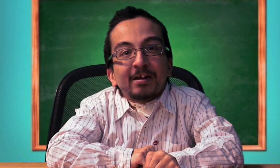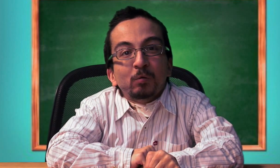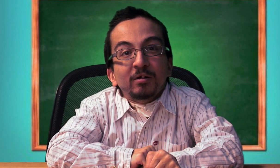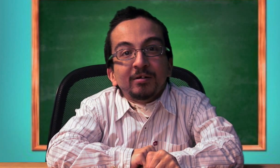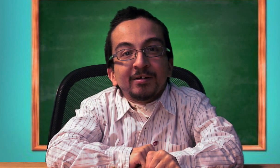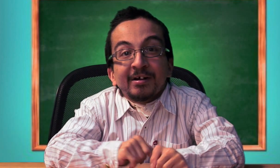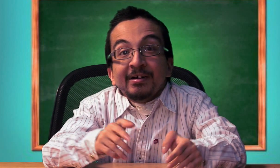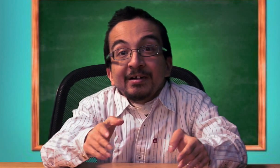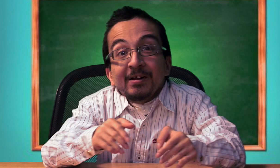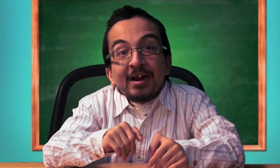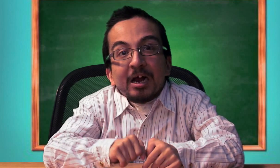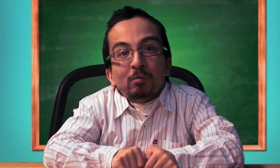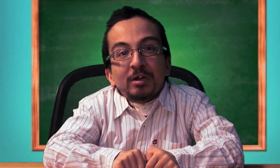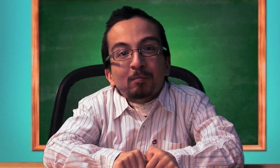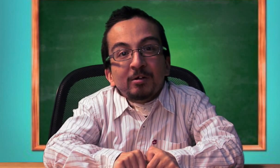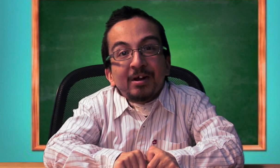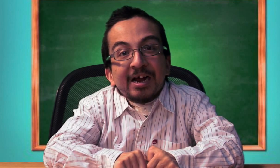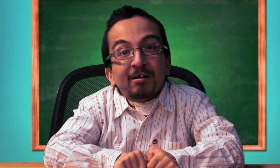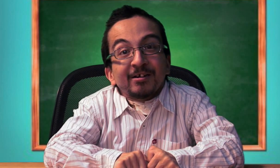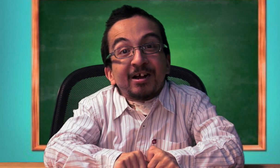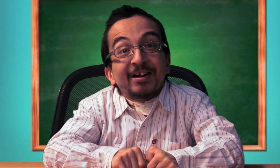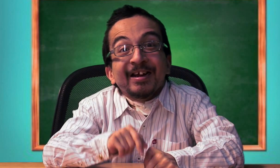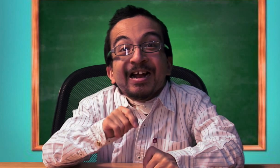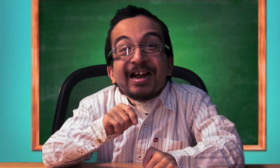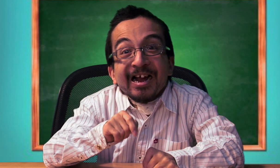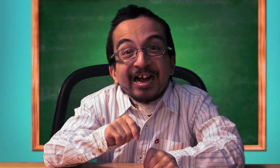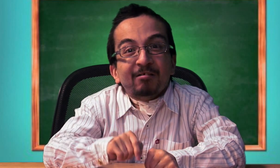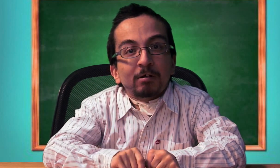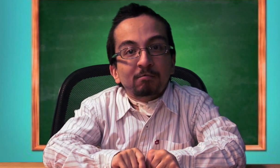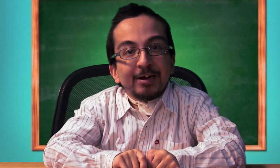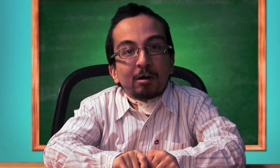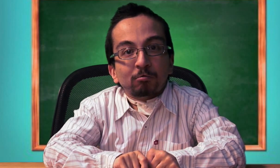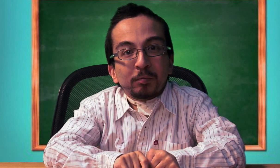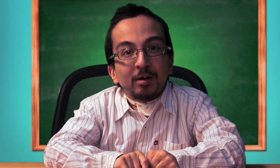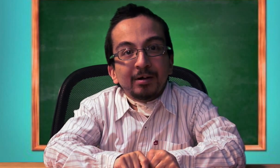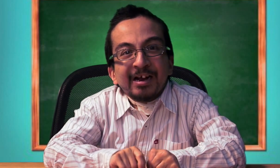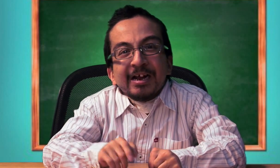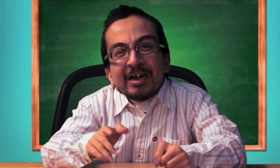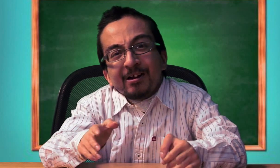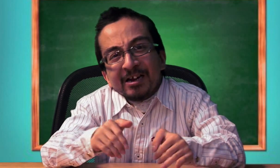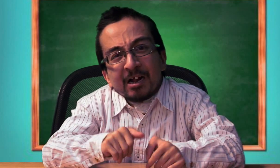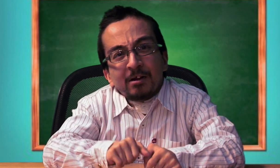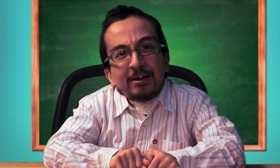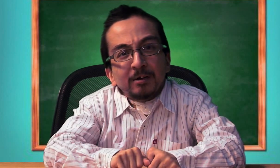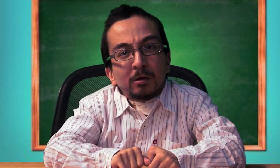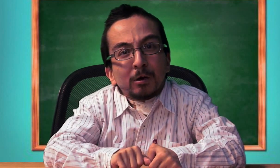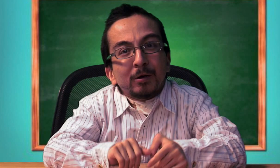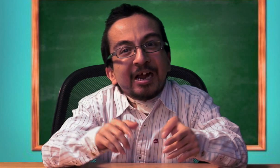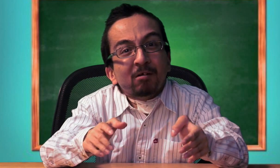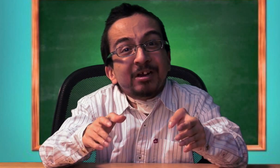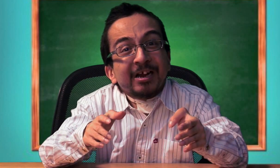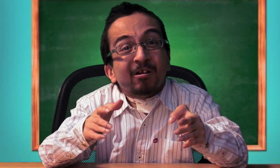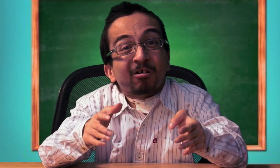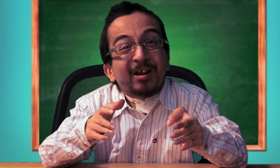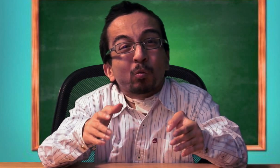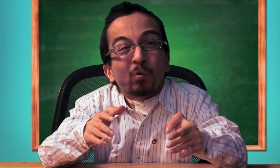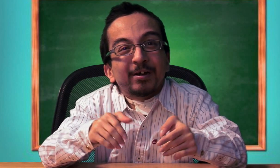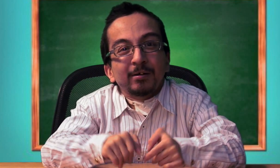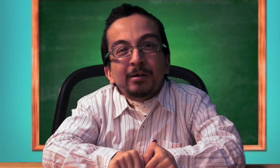Language. Today I will demonstrate how to sign half of the alphabet. It is challenging to learn everything all at once, so